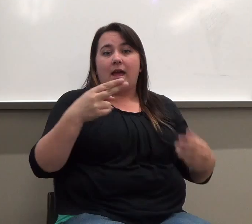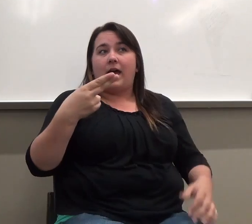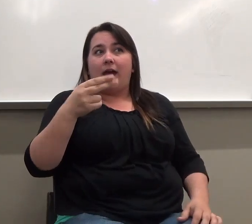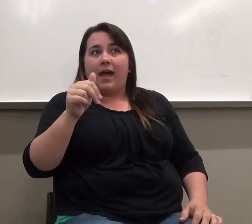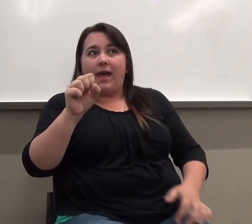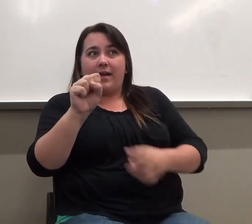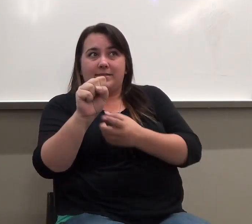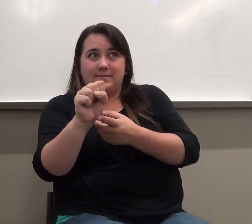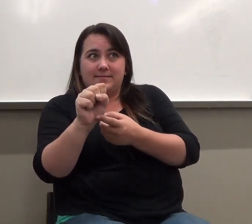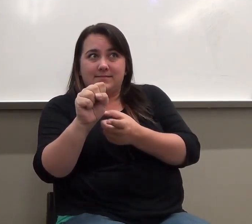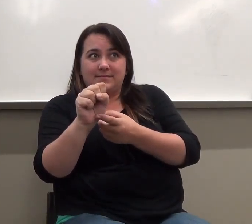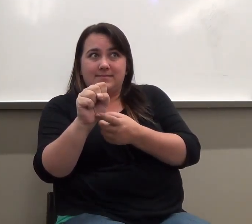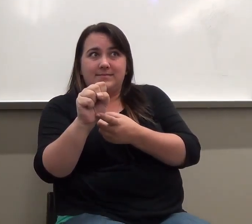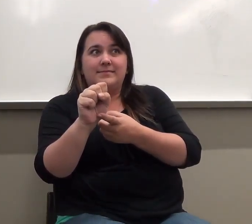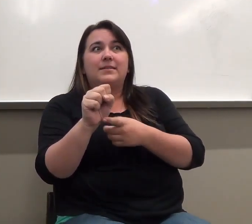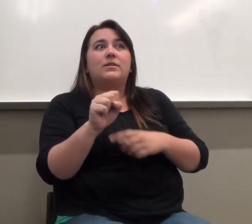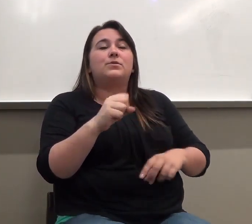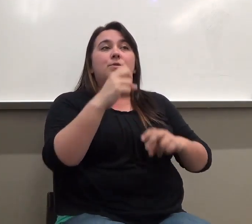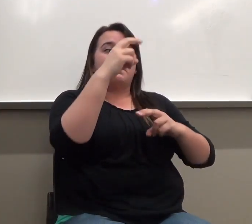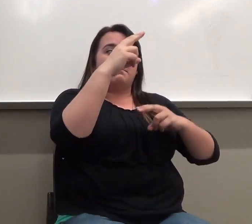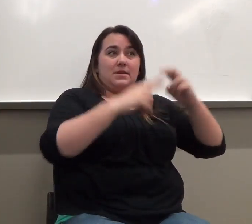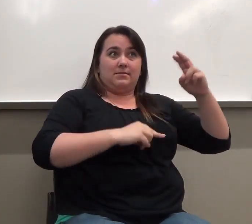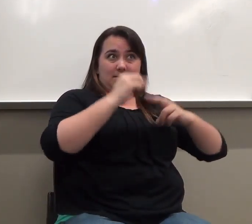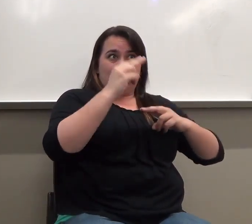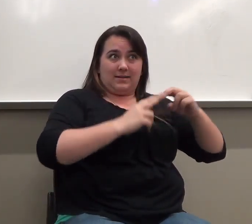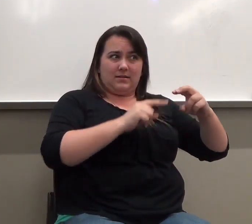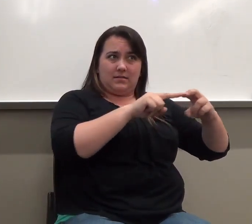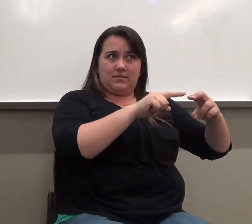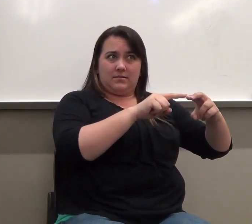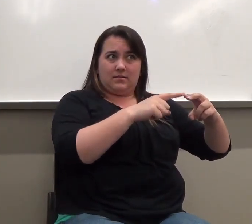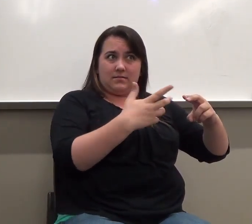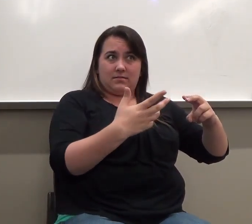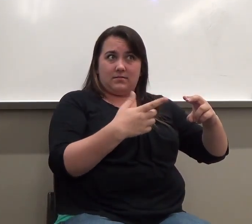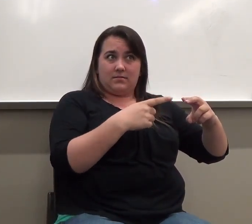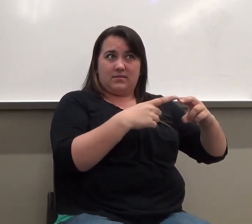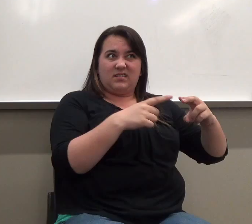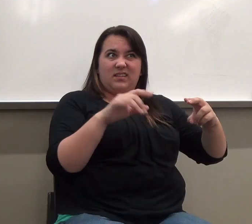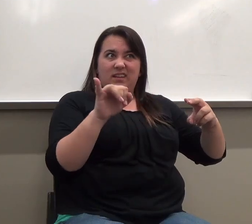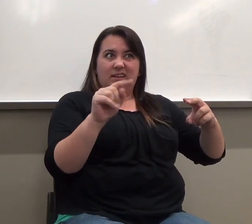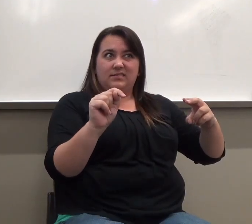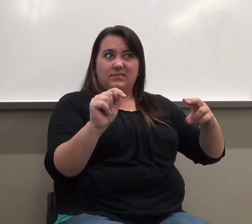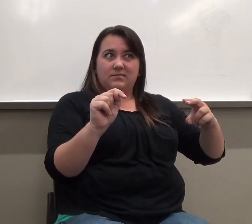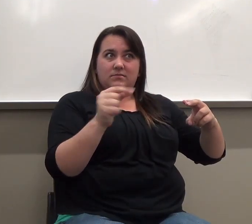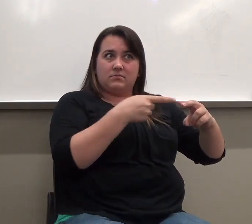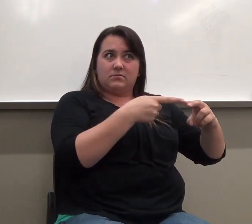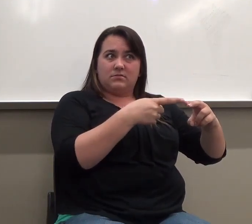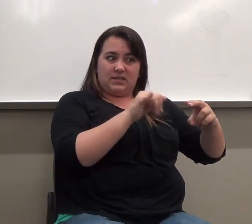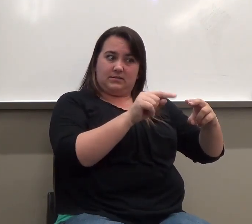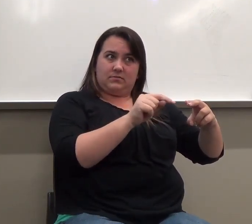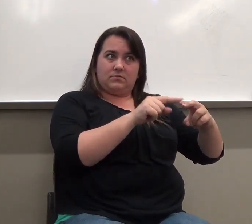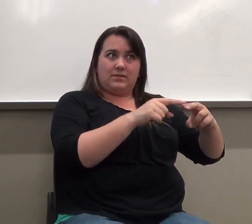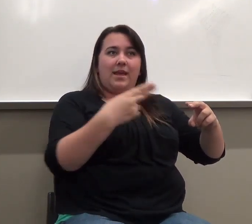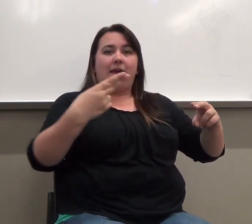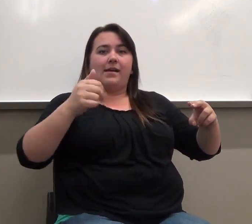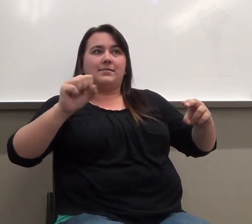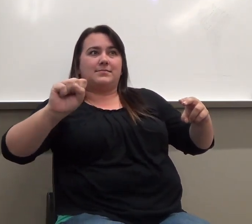go. If we conjugate the verb to have, we have I have, you have,